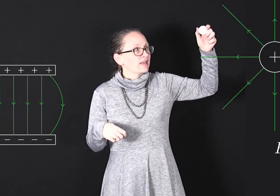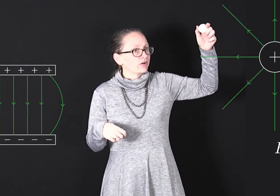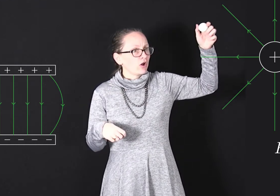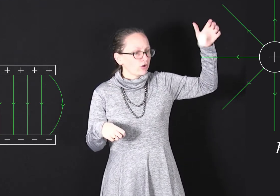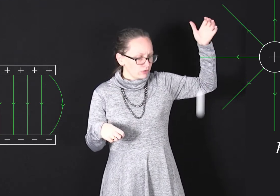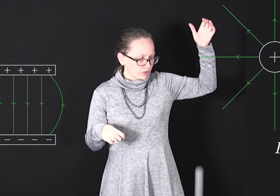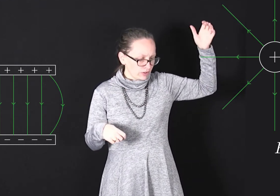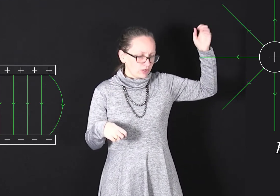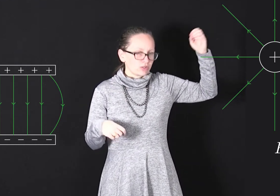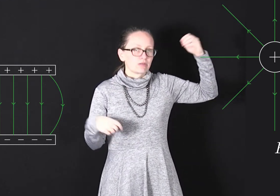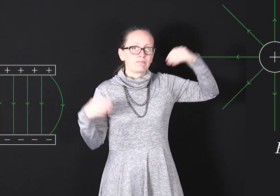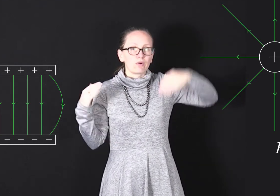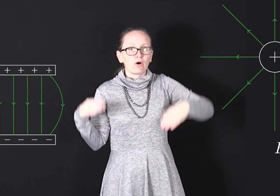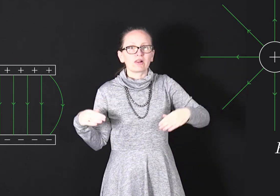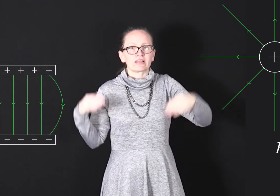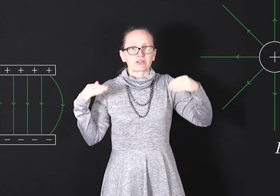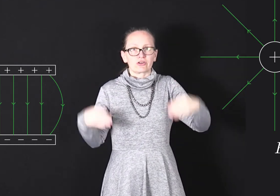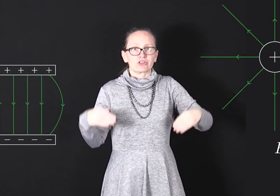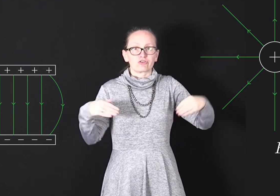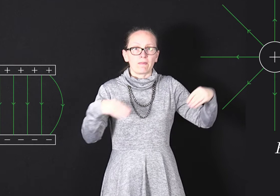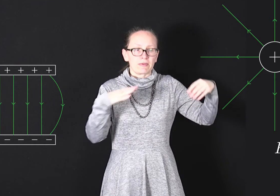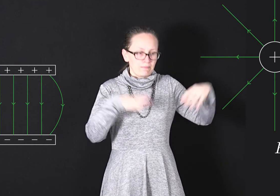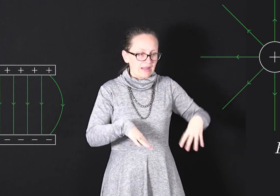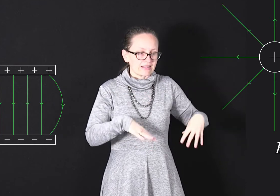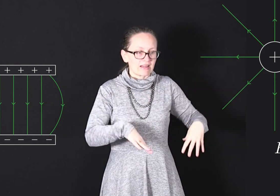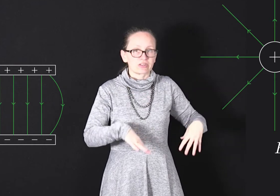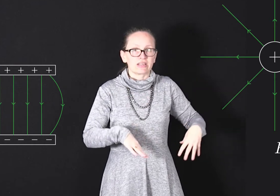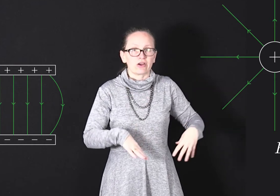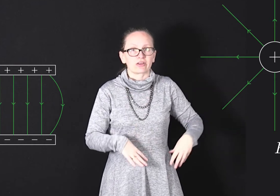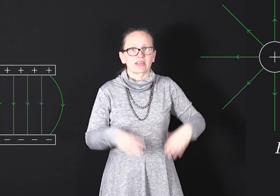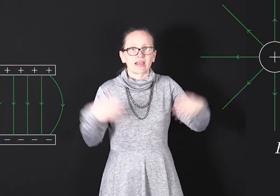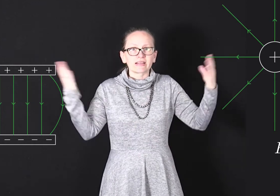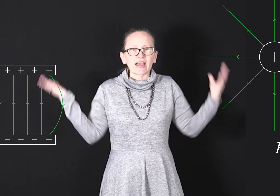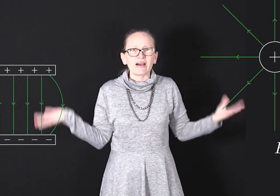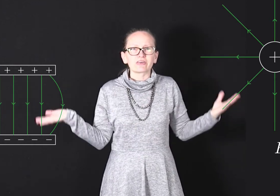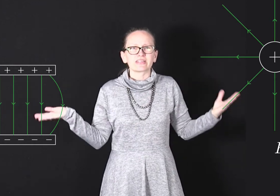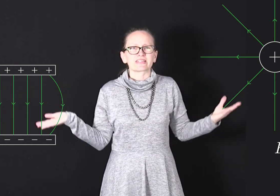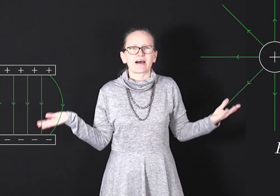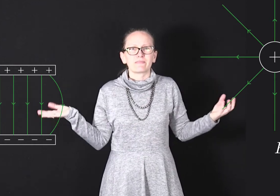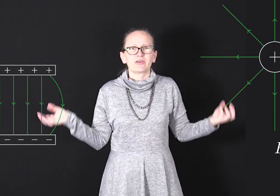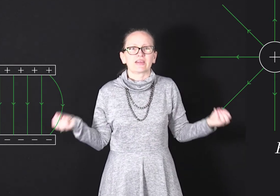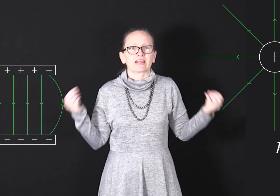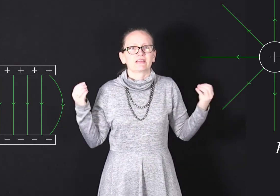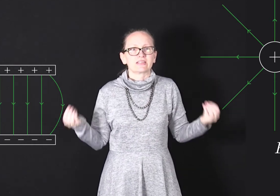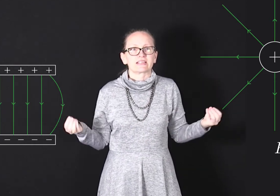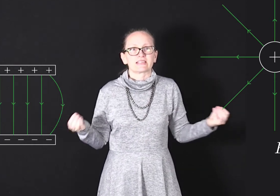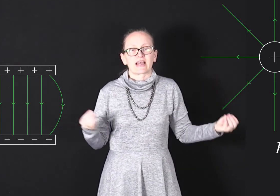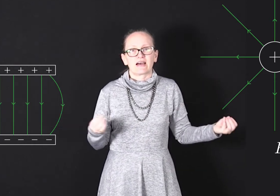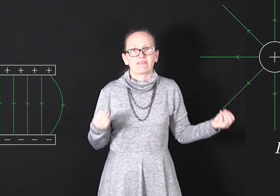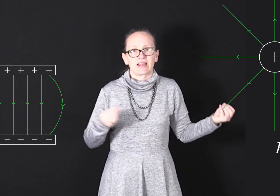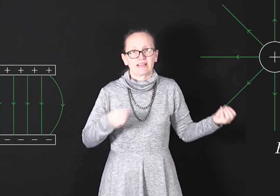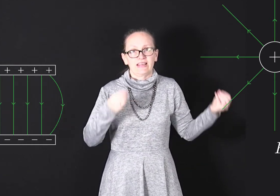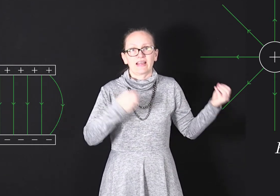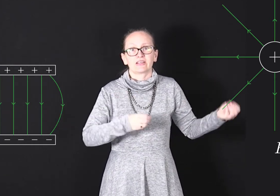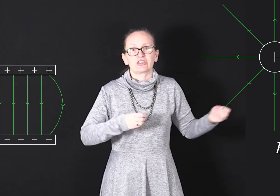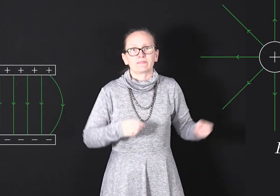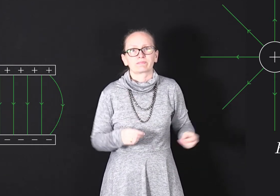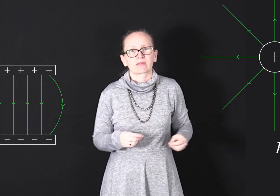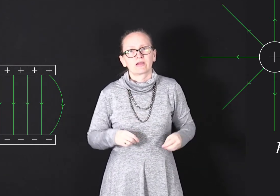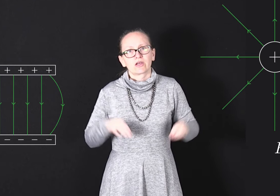let go, the ball is going to drop back down to the Earth. And how could it start moving if it didn't have any energy?